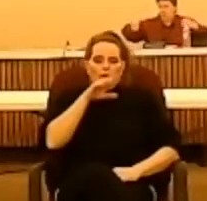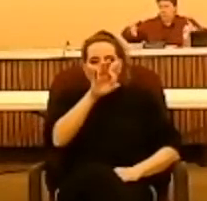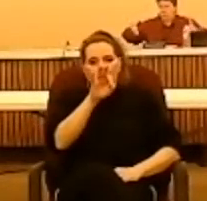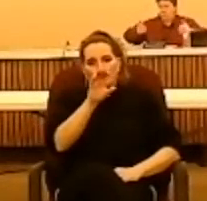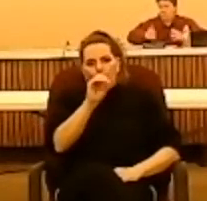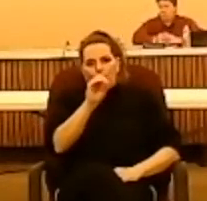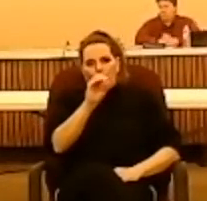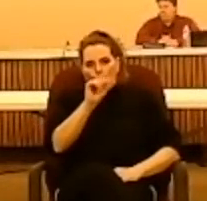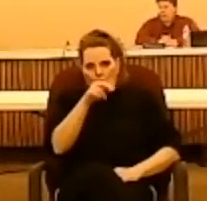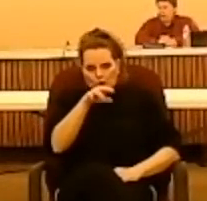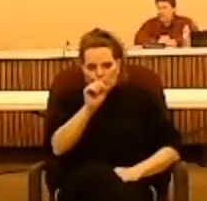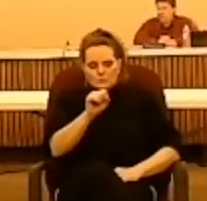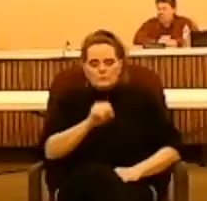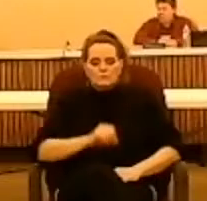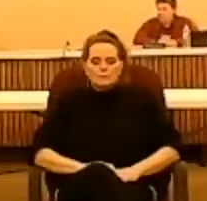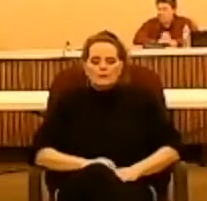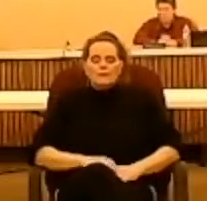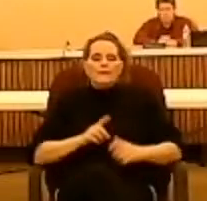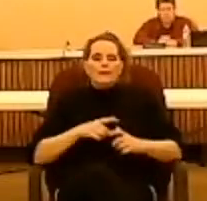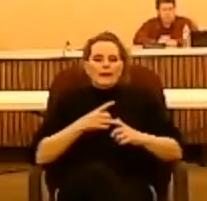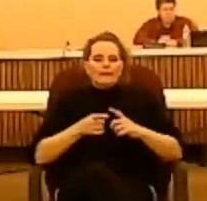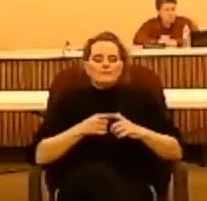smaller foundation holding up the block wall.